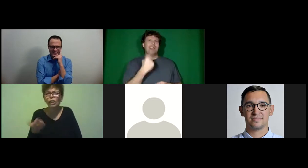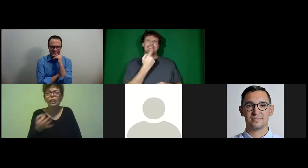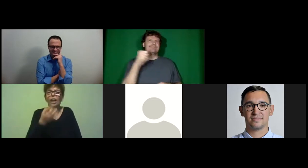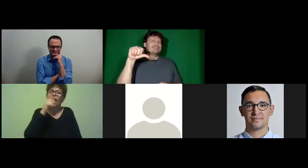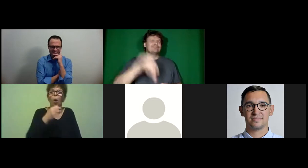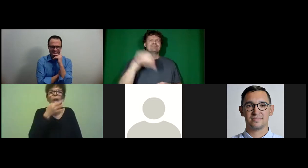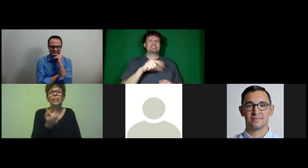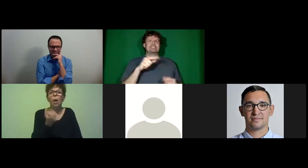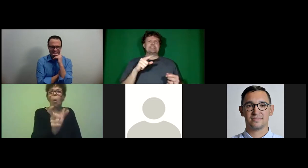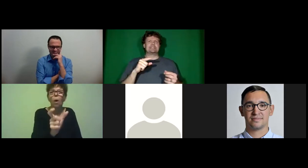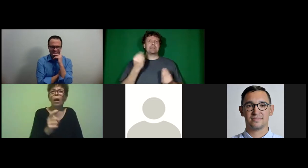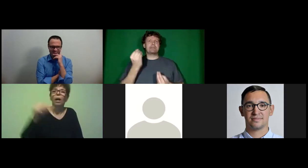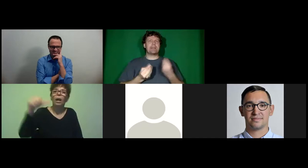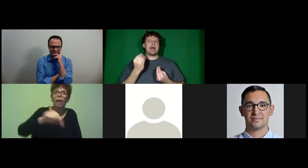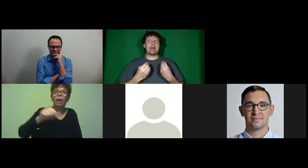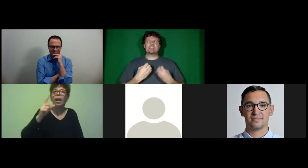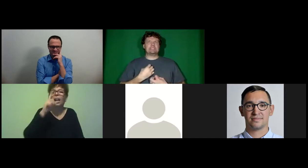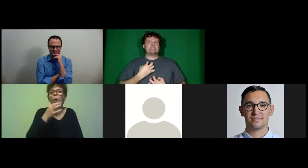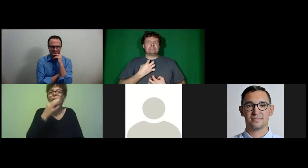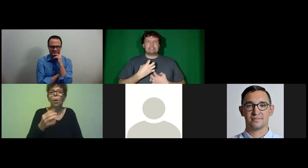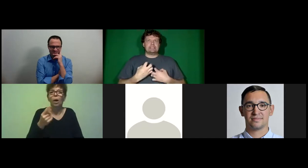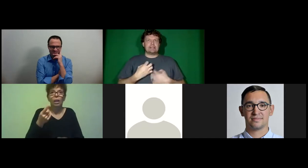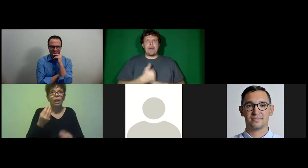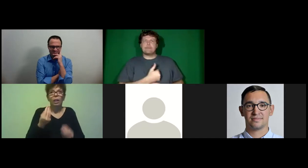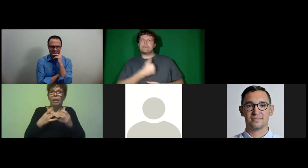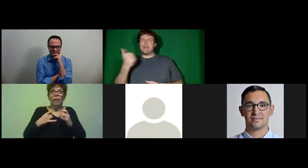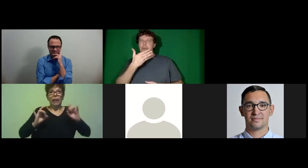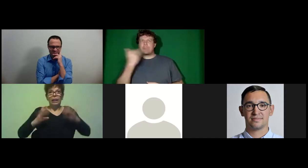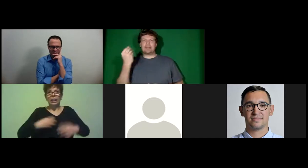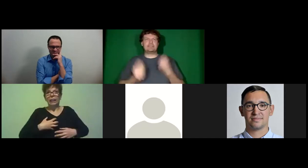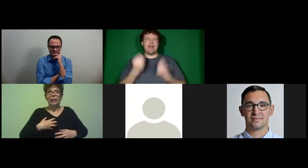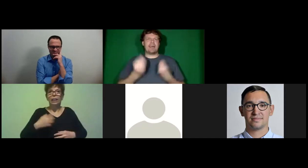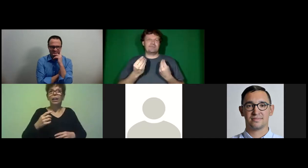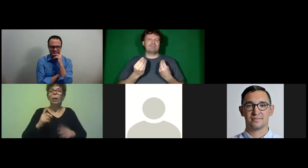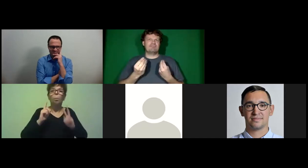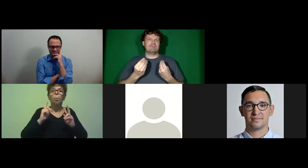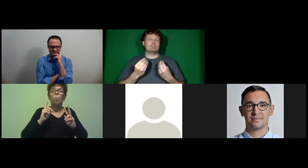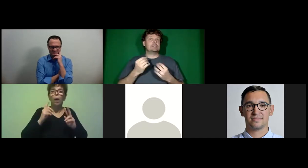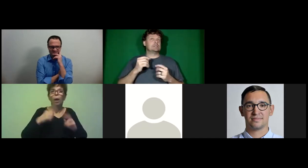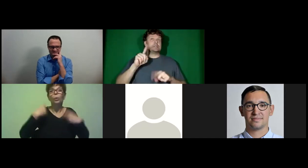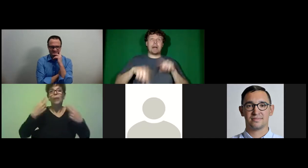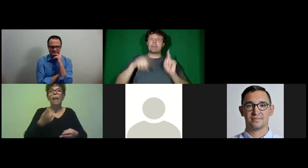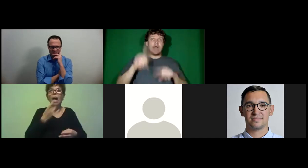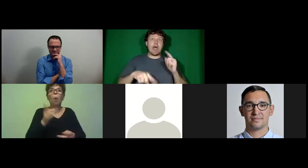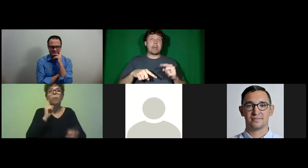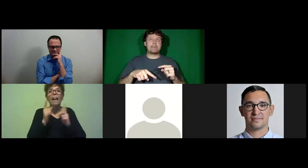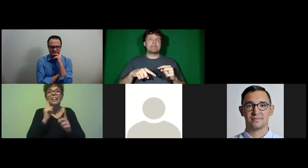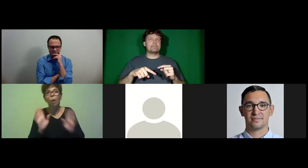just really put you down and swear at you. And the players get even more motivated or they get